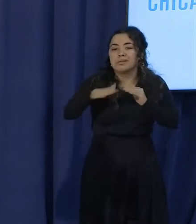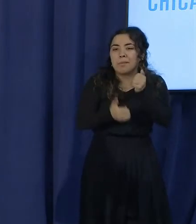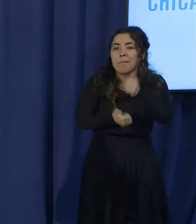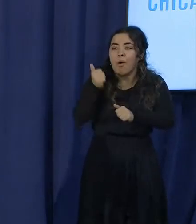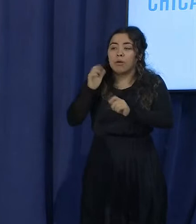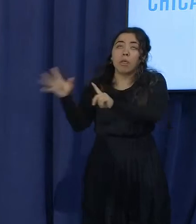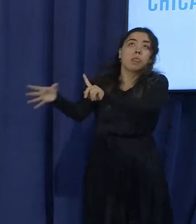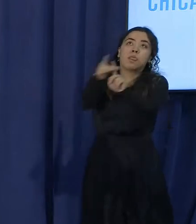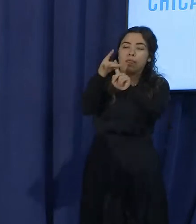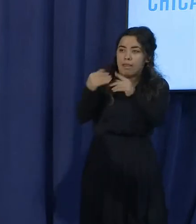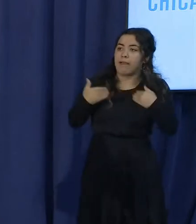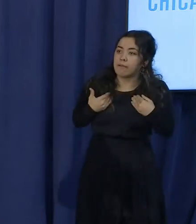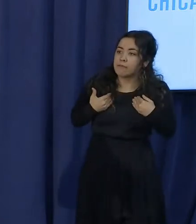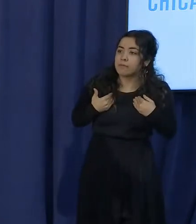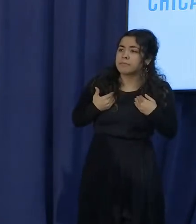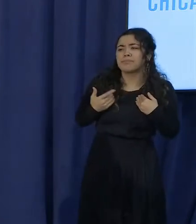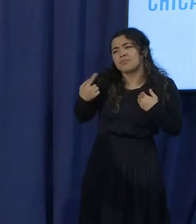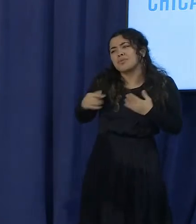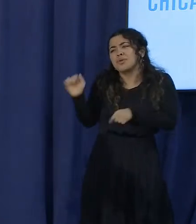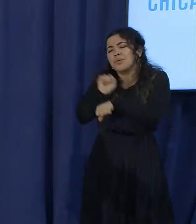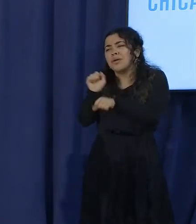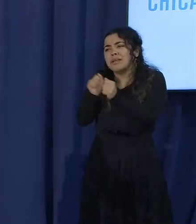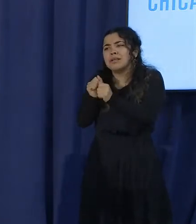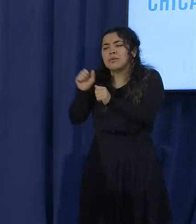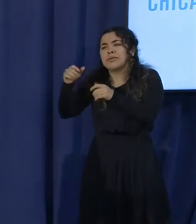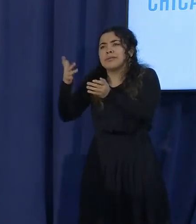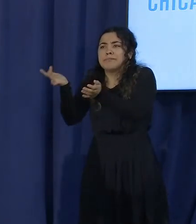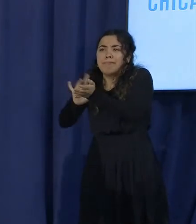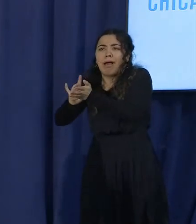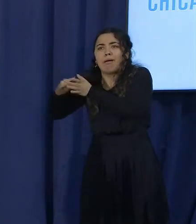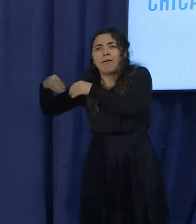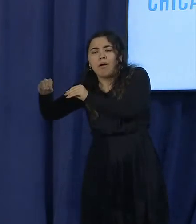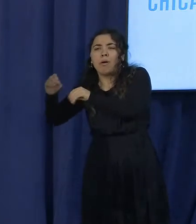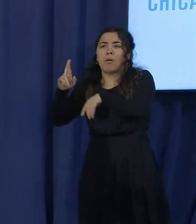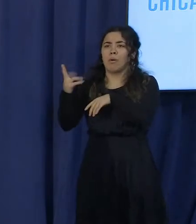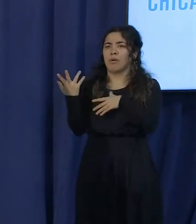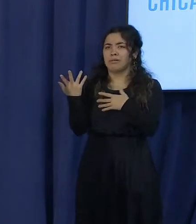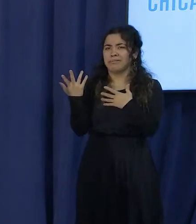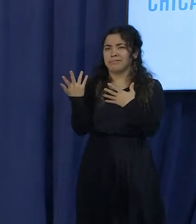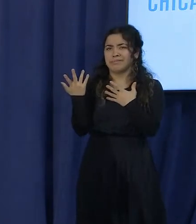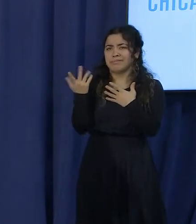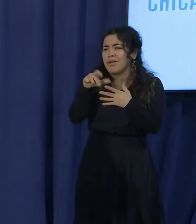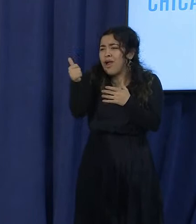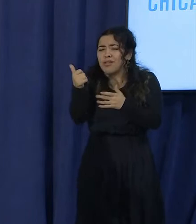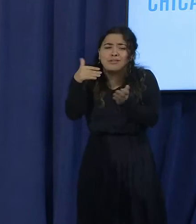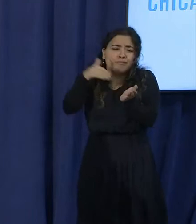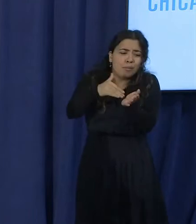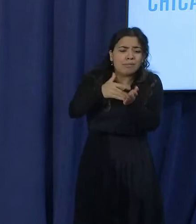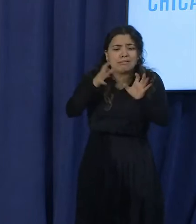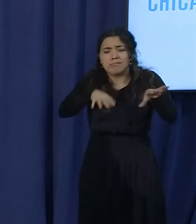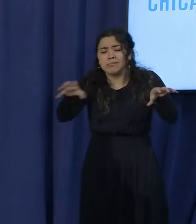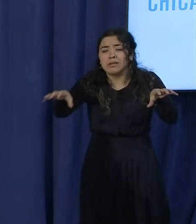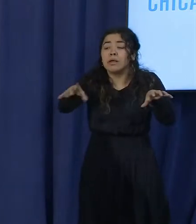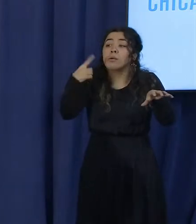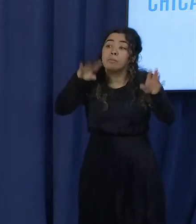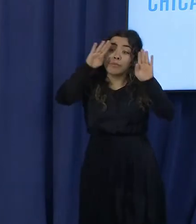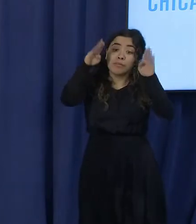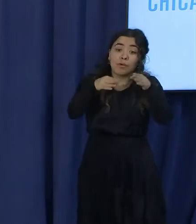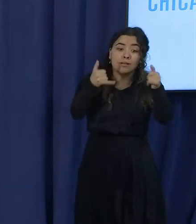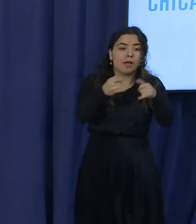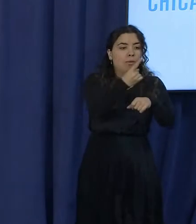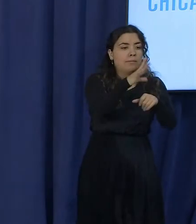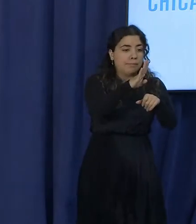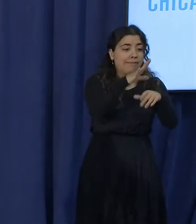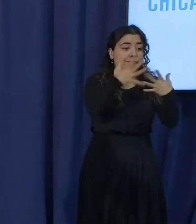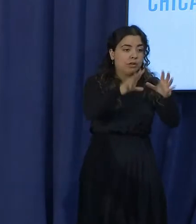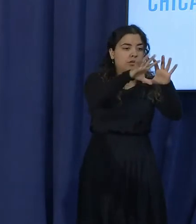continue to work with our pharmacy partners to long-term cares, et cetera. But now that we're in 1B, remember, we're also focused on non-healthcare residential settings. So